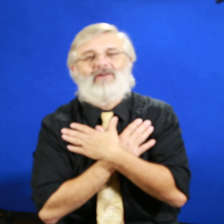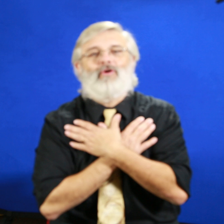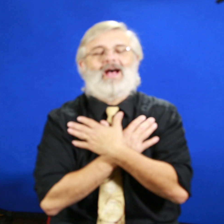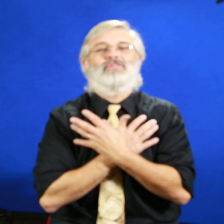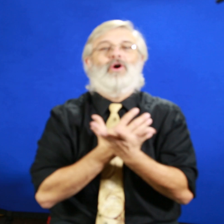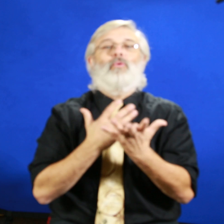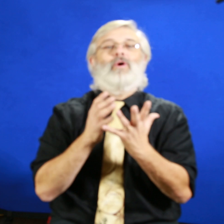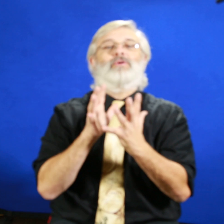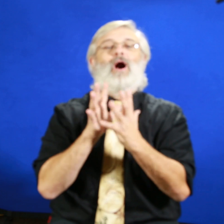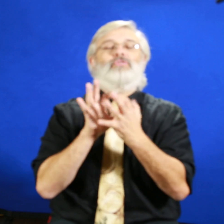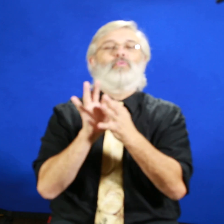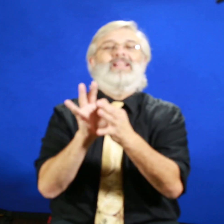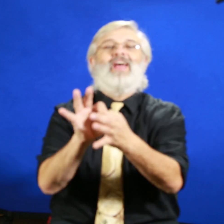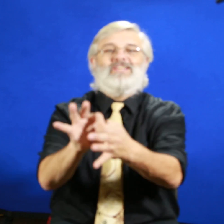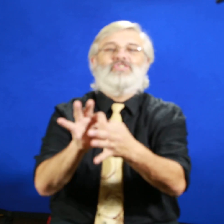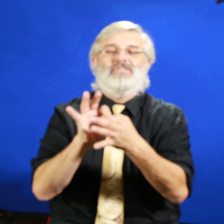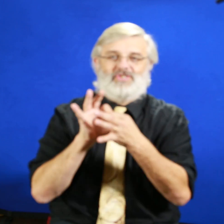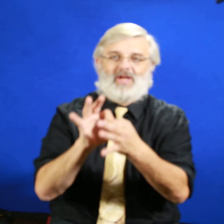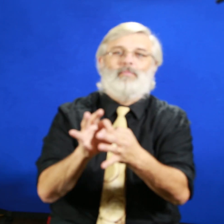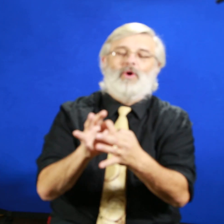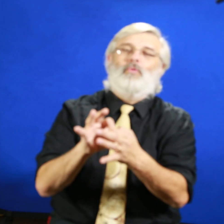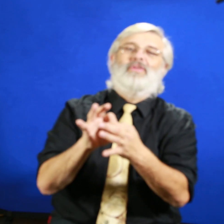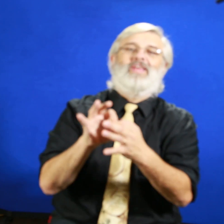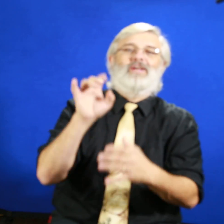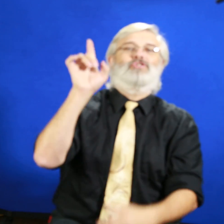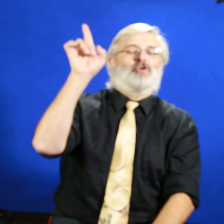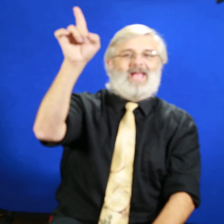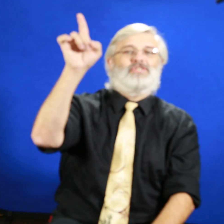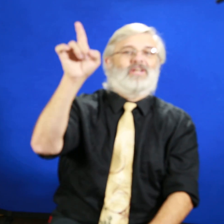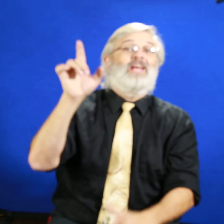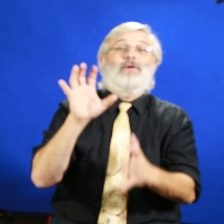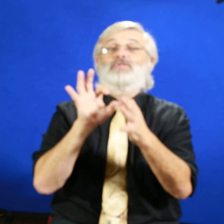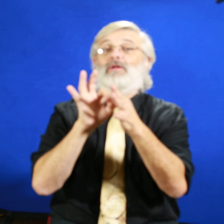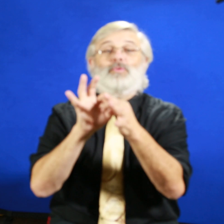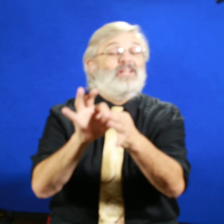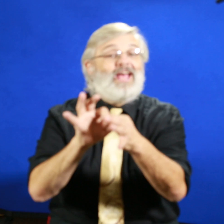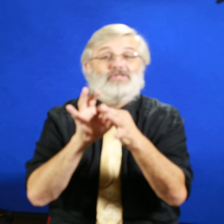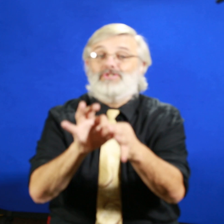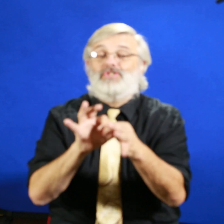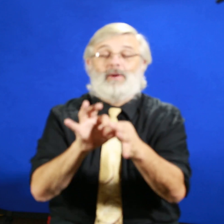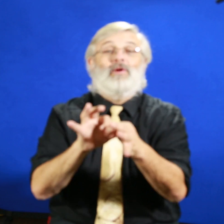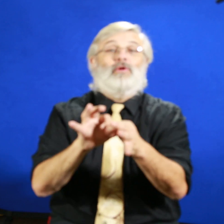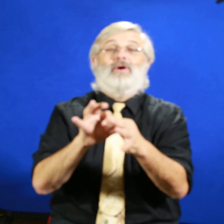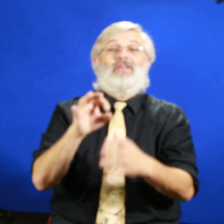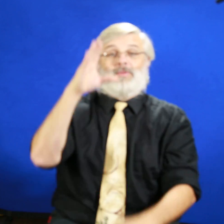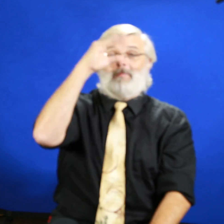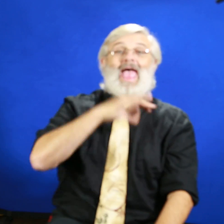of rest, was about the relationship with his creation. It was about the relationship with the man